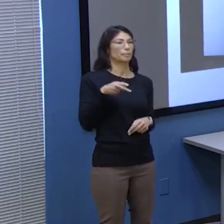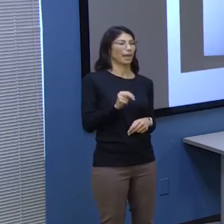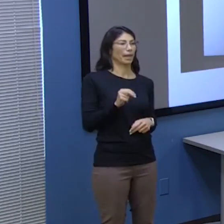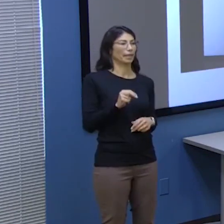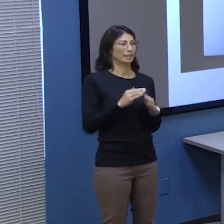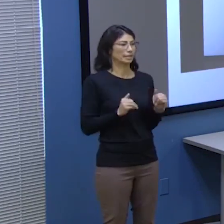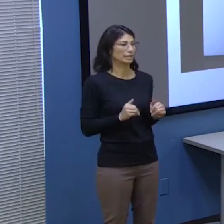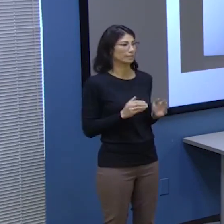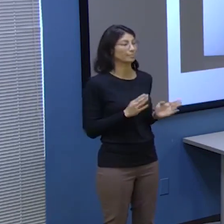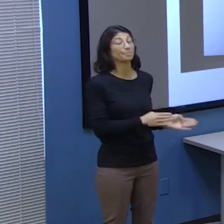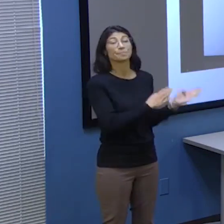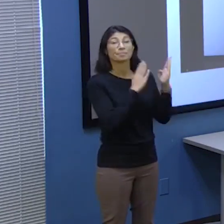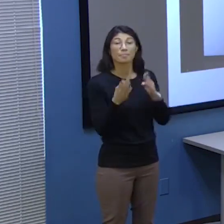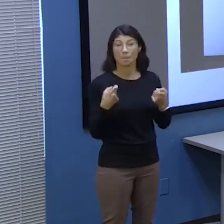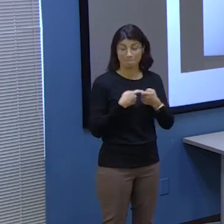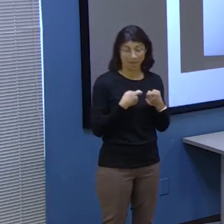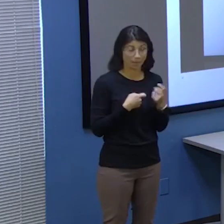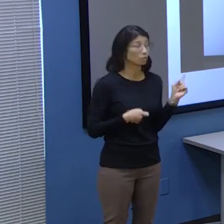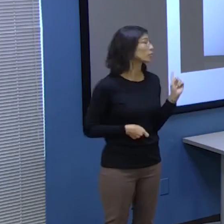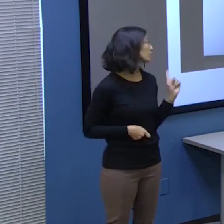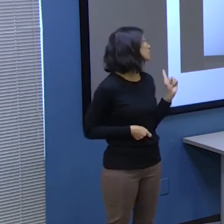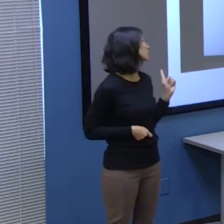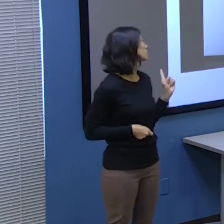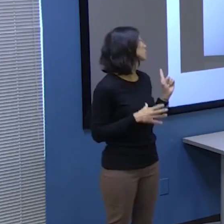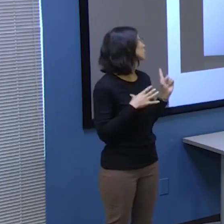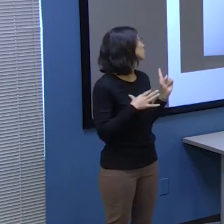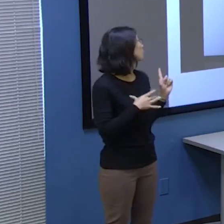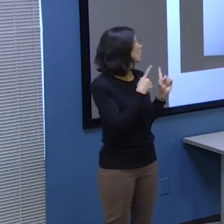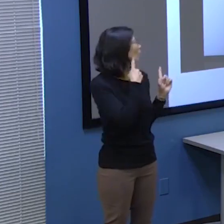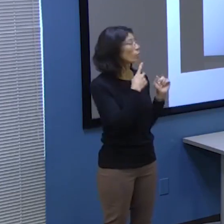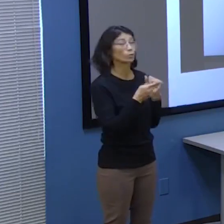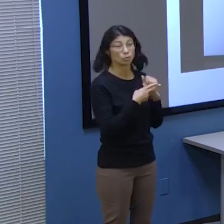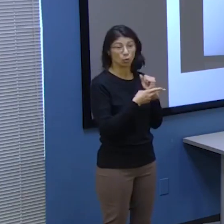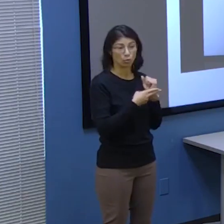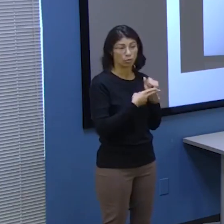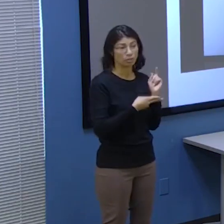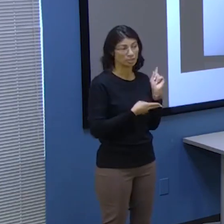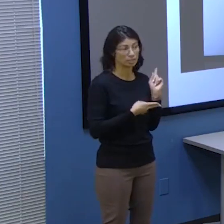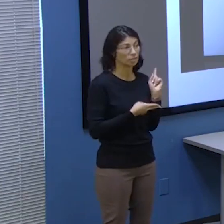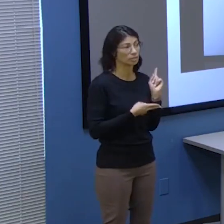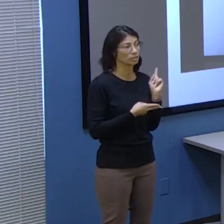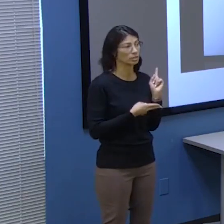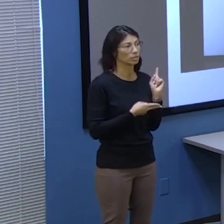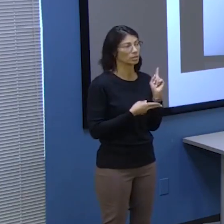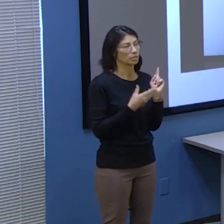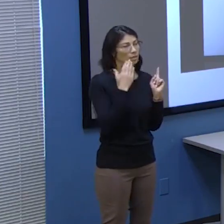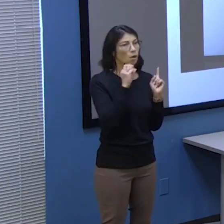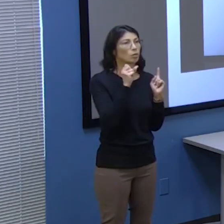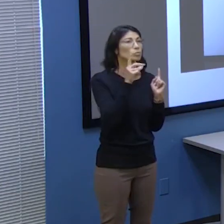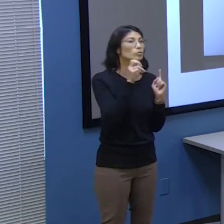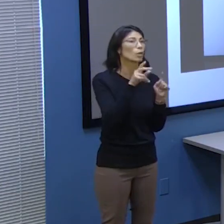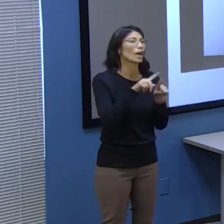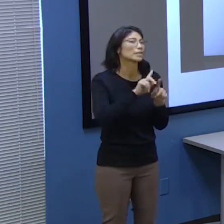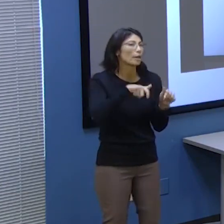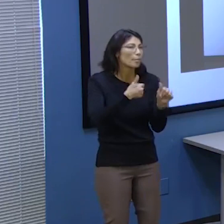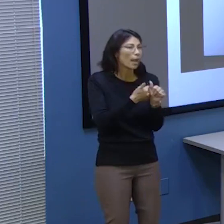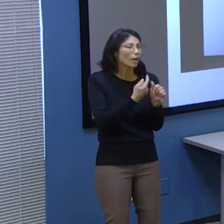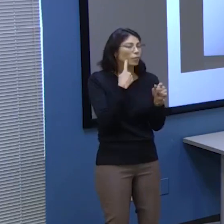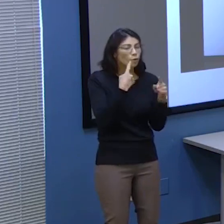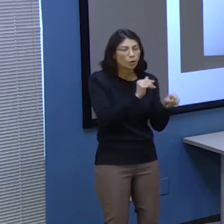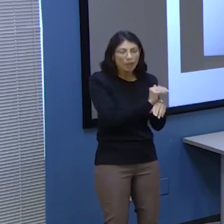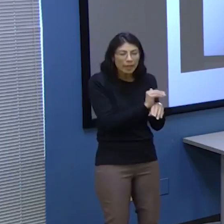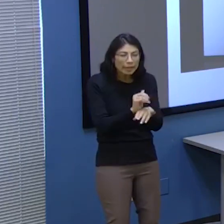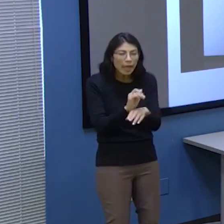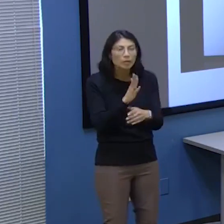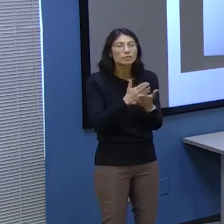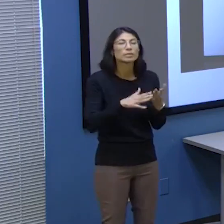Batteries. This has been a big thing for storage with solar as a backup for at night or for places where,